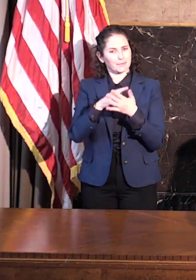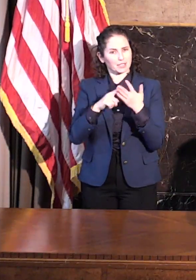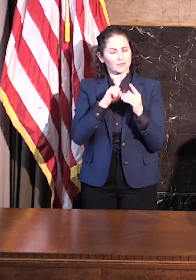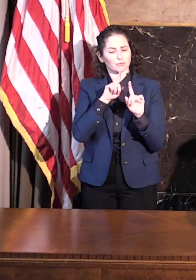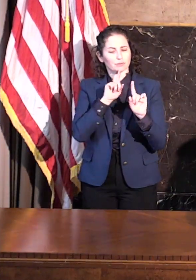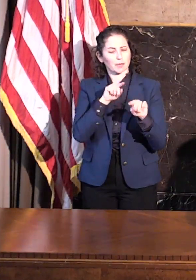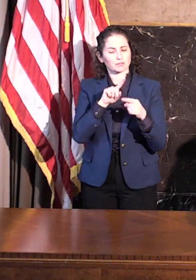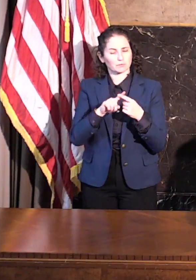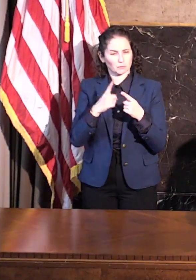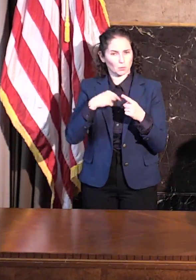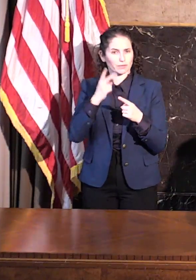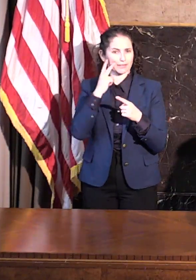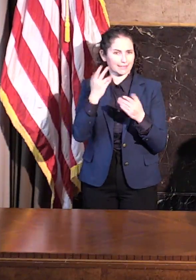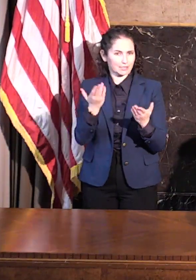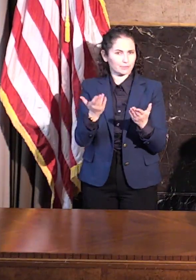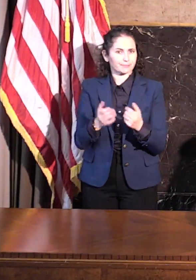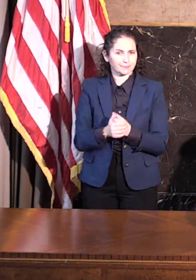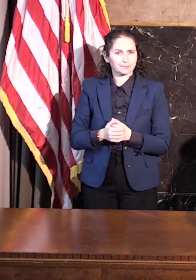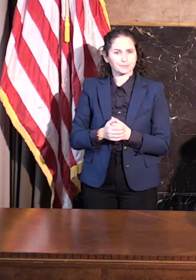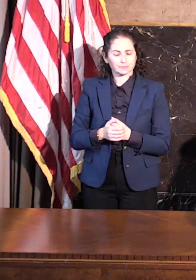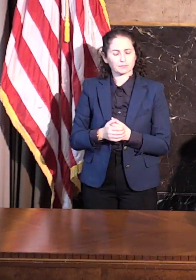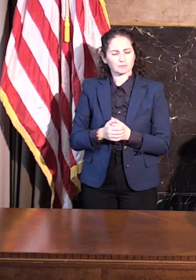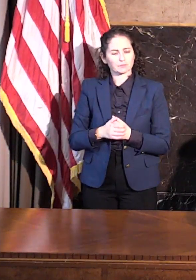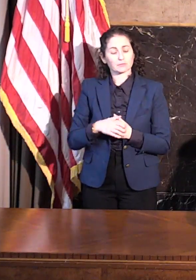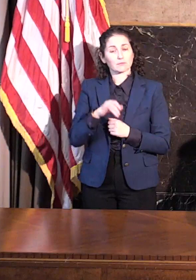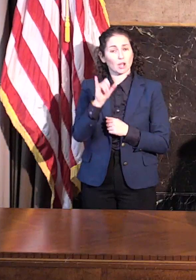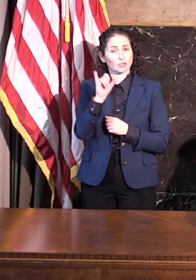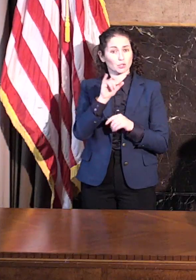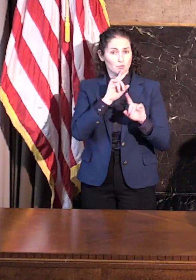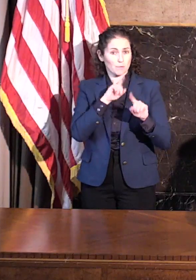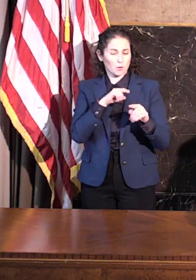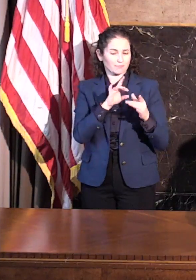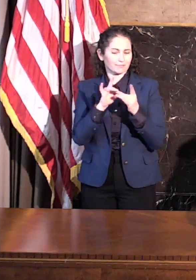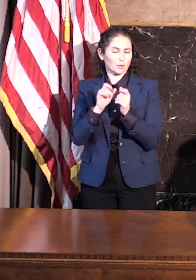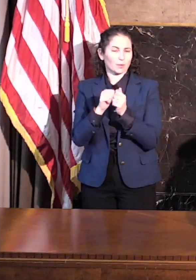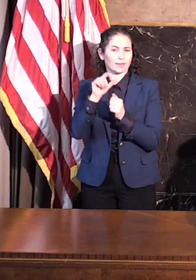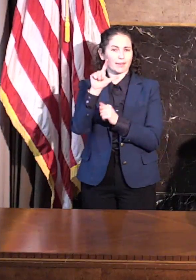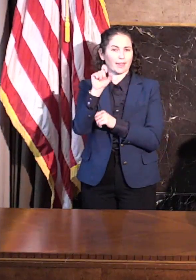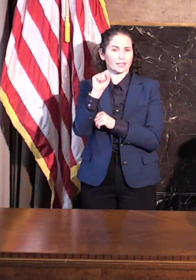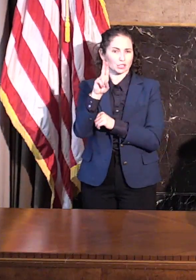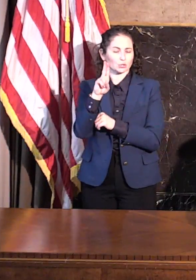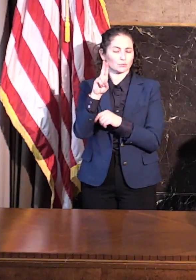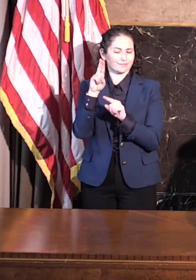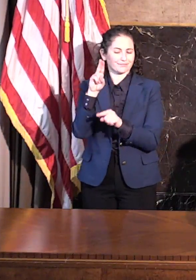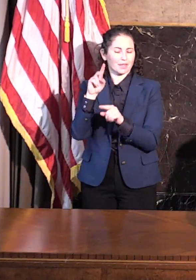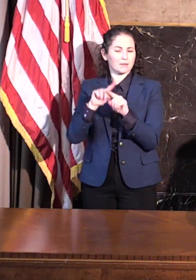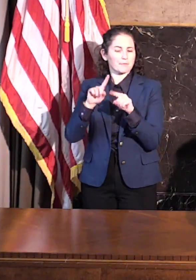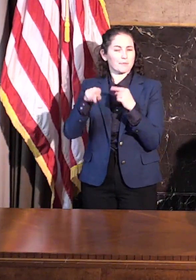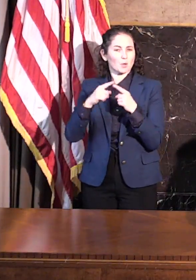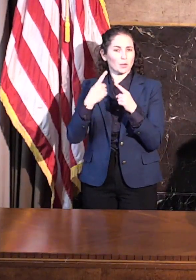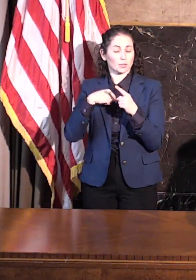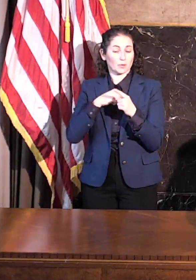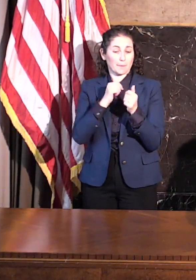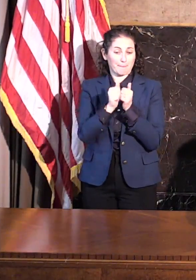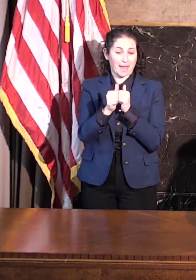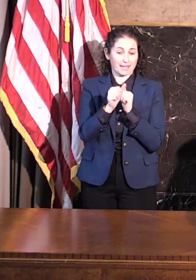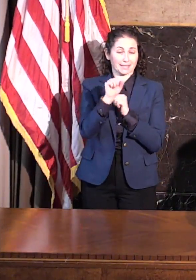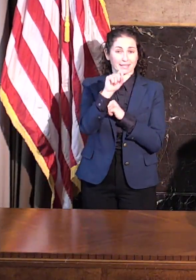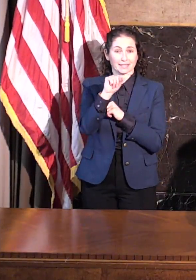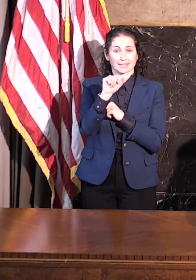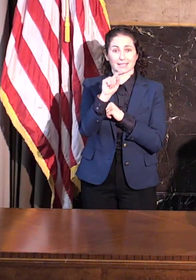discussed those individuals with the current leadership of LSU as to the range that was most appropriate based on